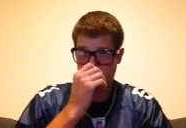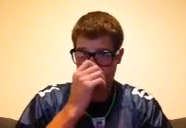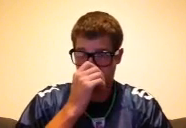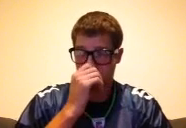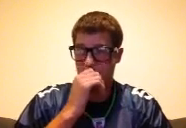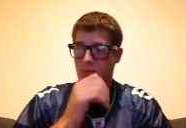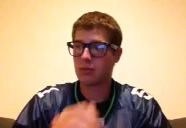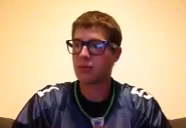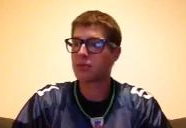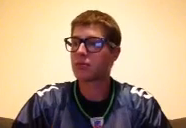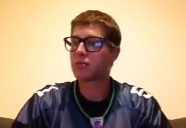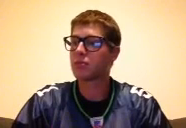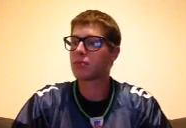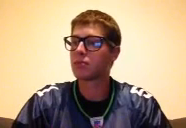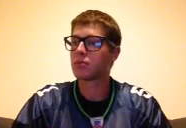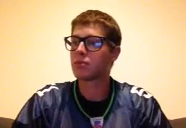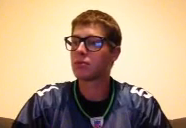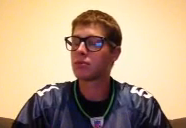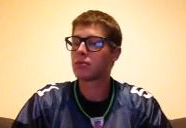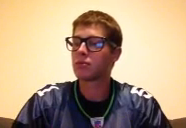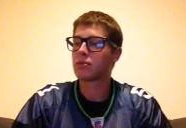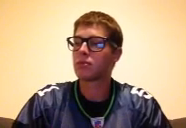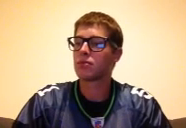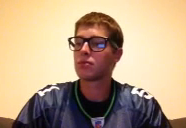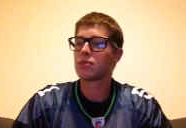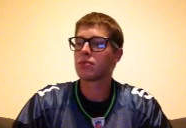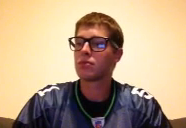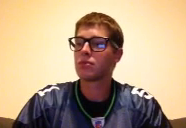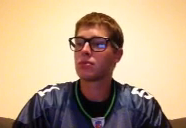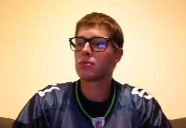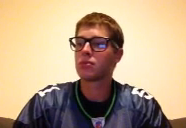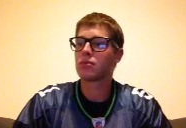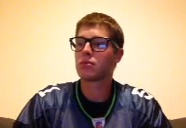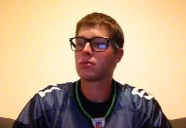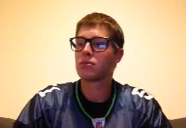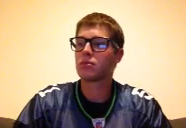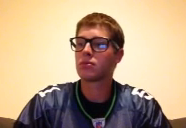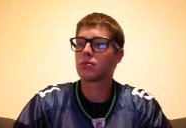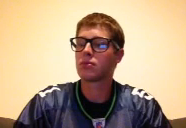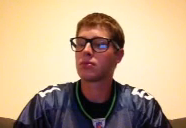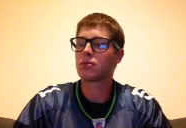Never happened to you before. Yeah.